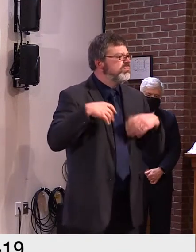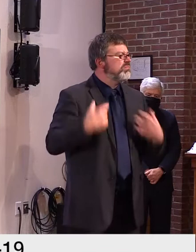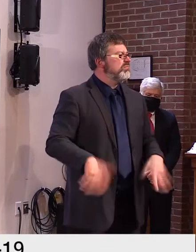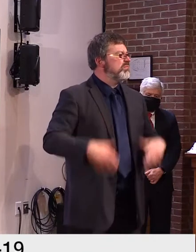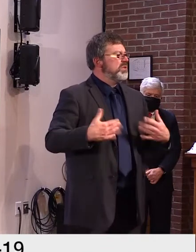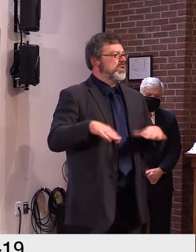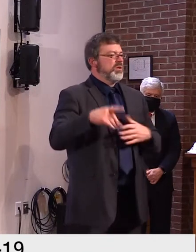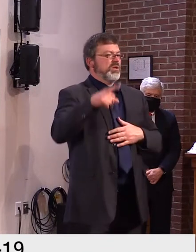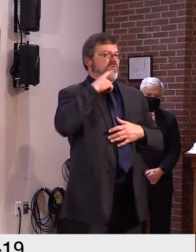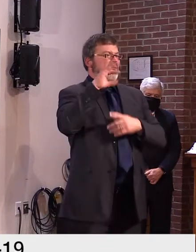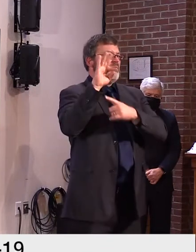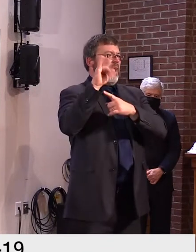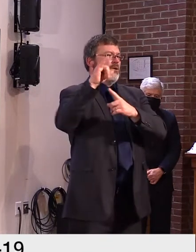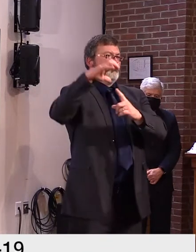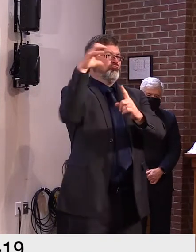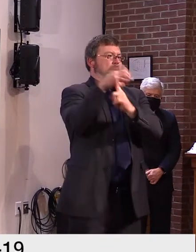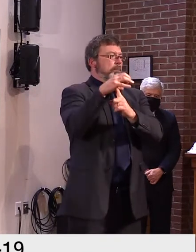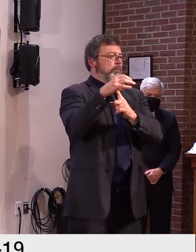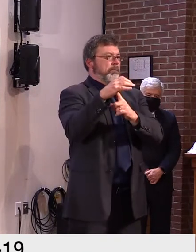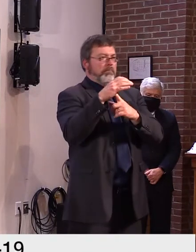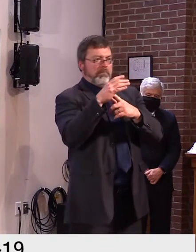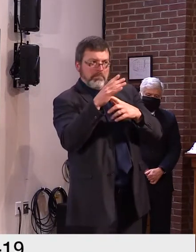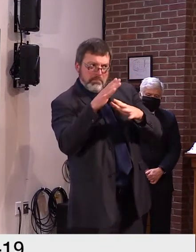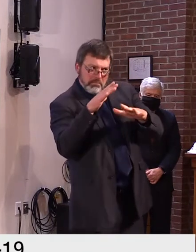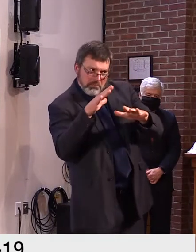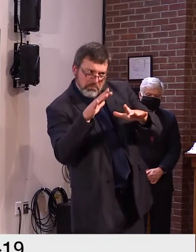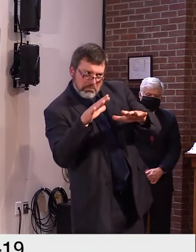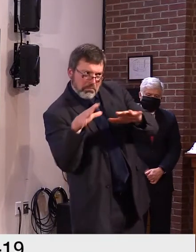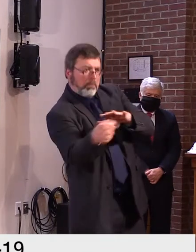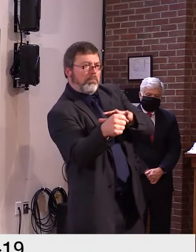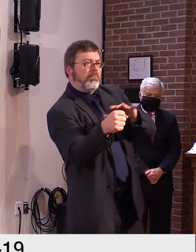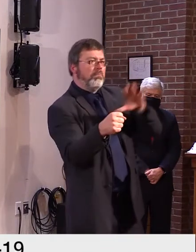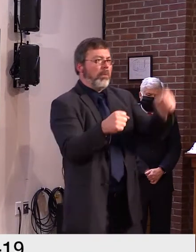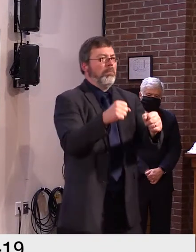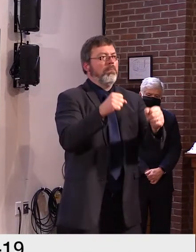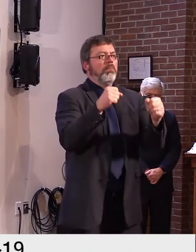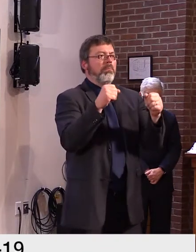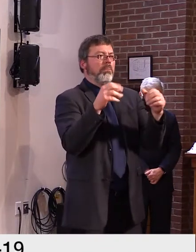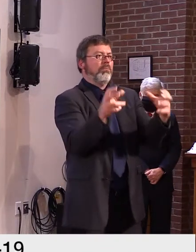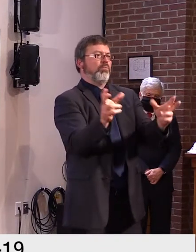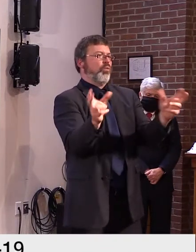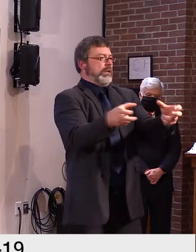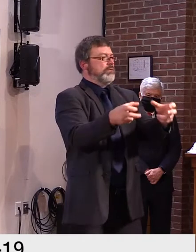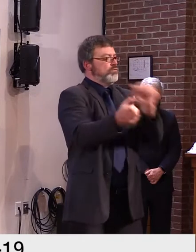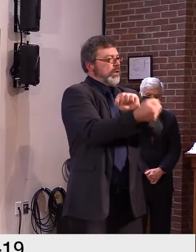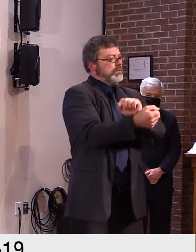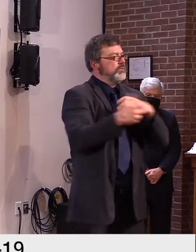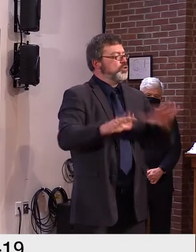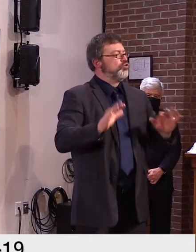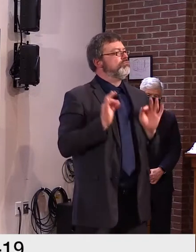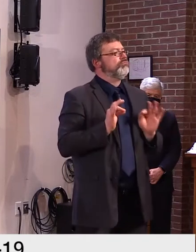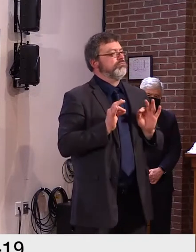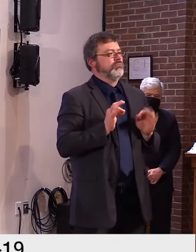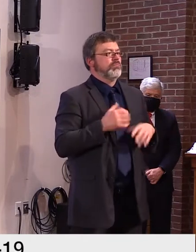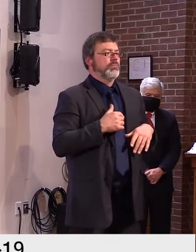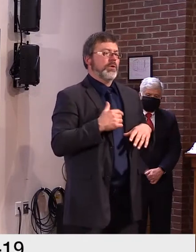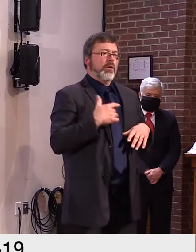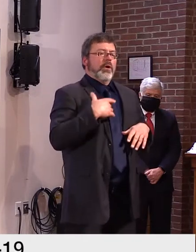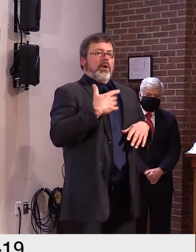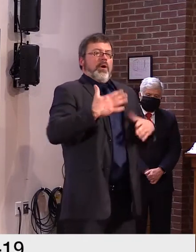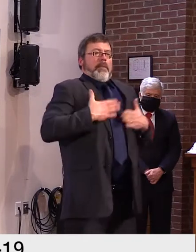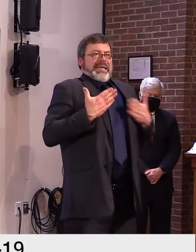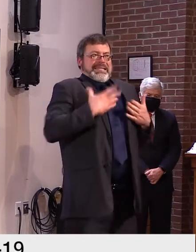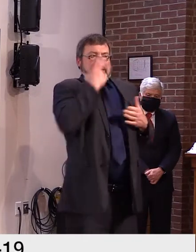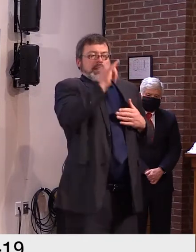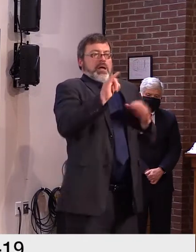and to thwart this plan was remarkable in some respects. But again, this is a time